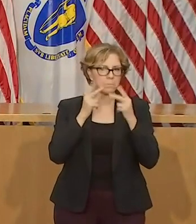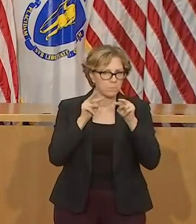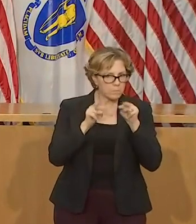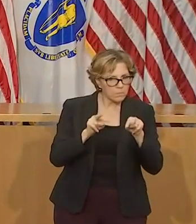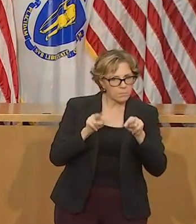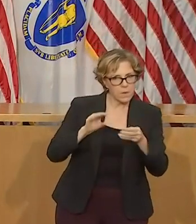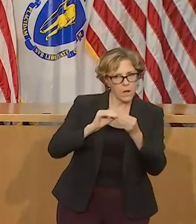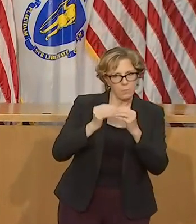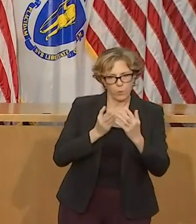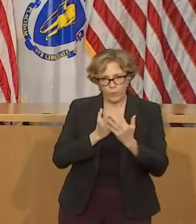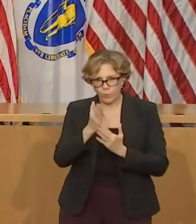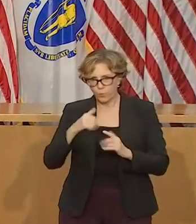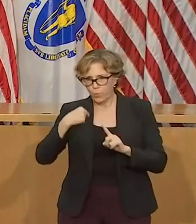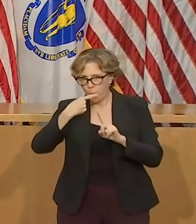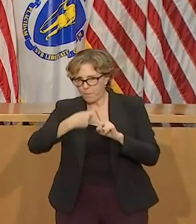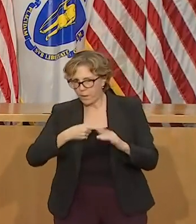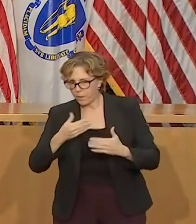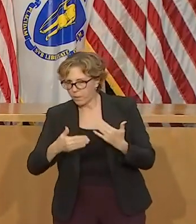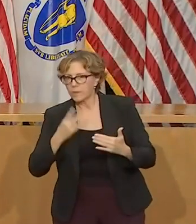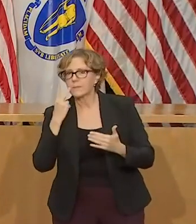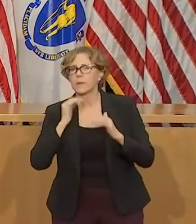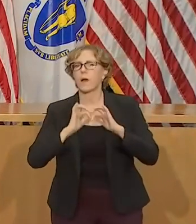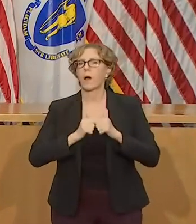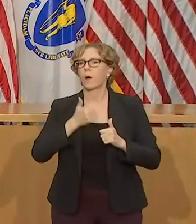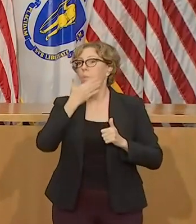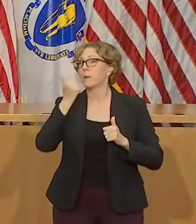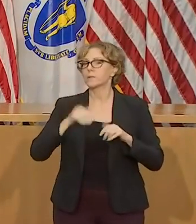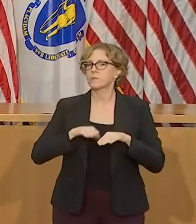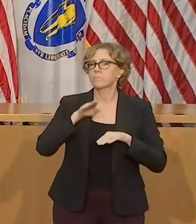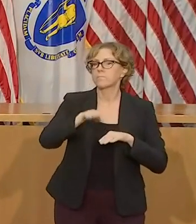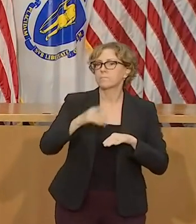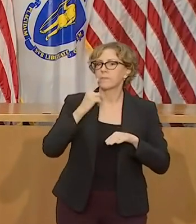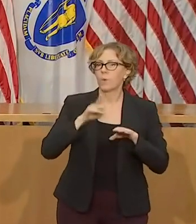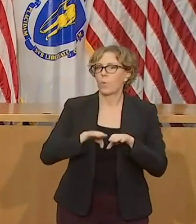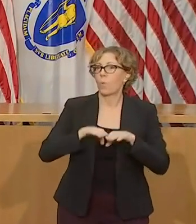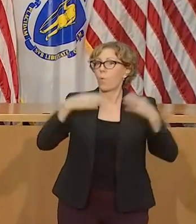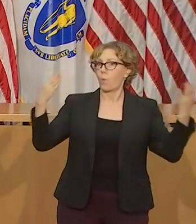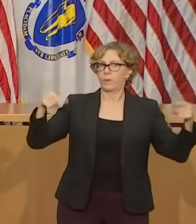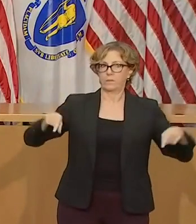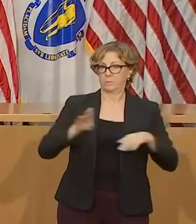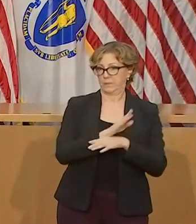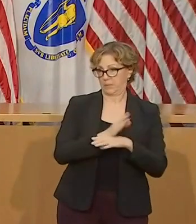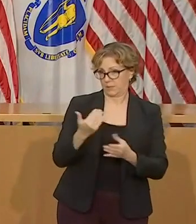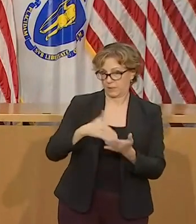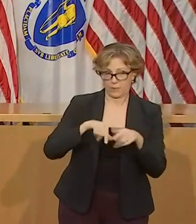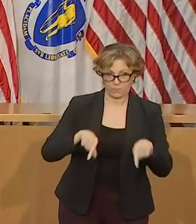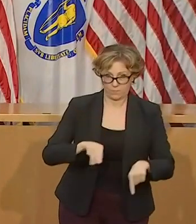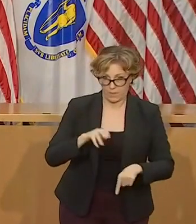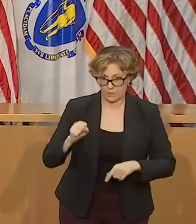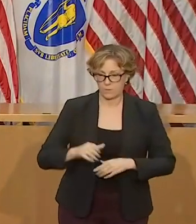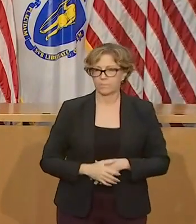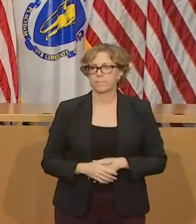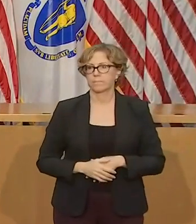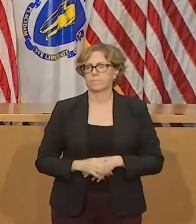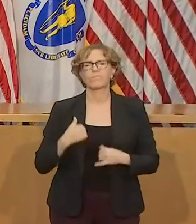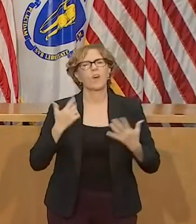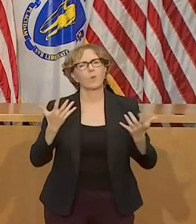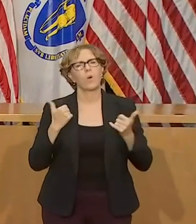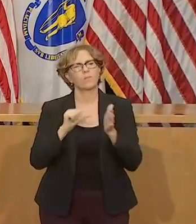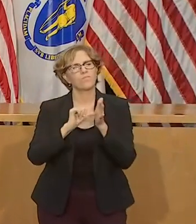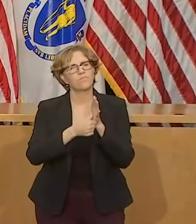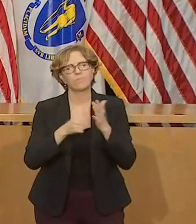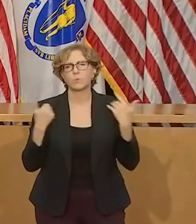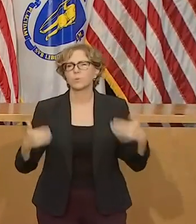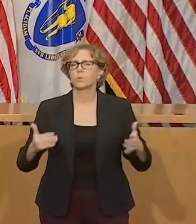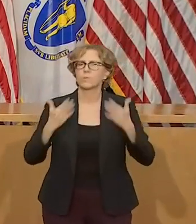move into the next phases of reopening the Commonwealth. I can't say enough about Massachusetts hospitals and the tremendous job